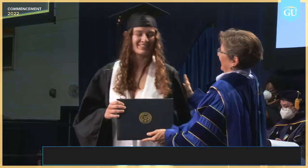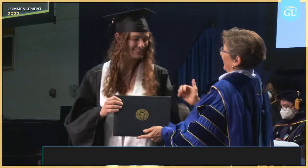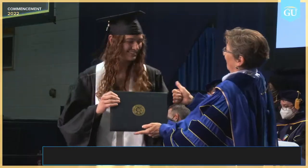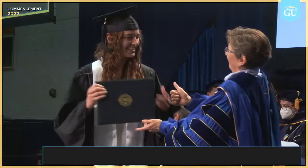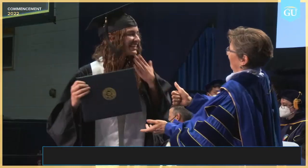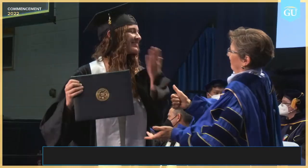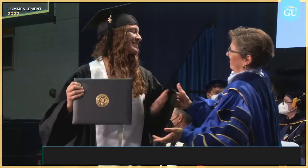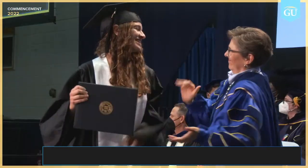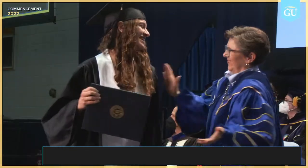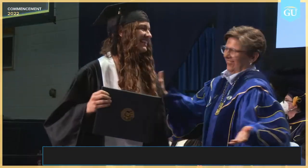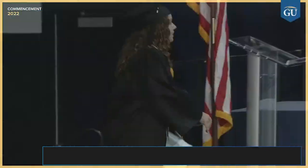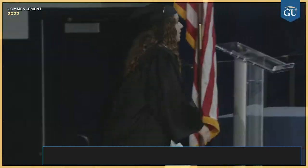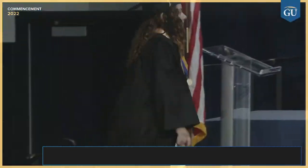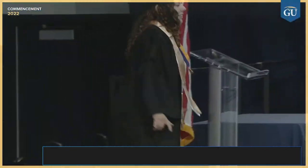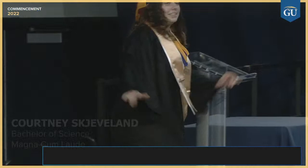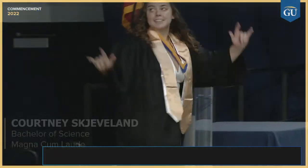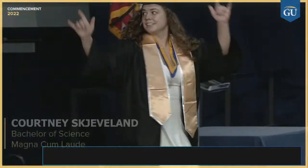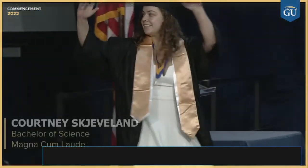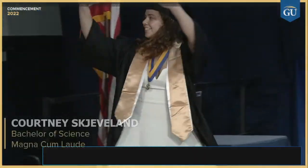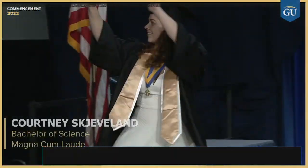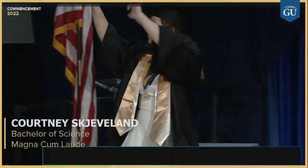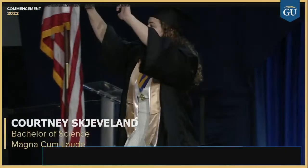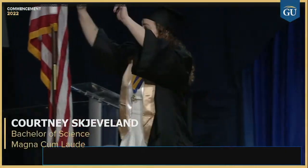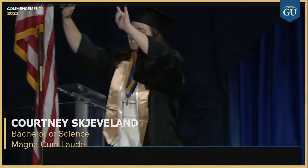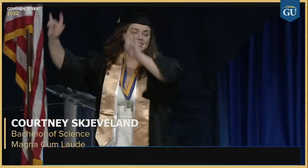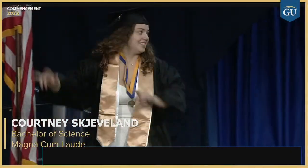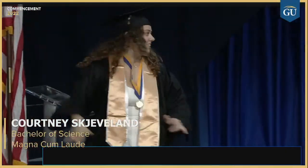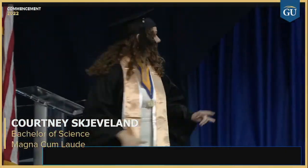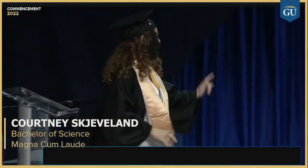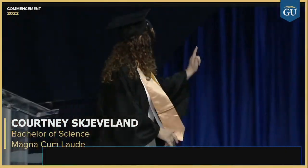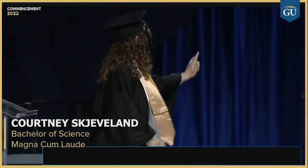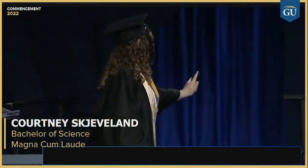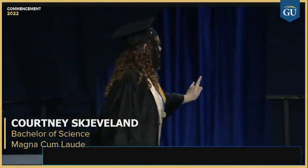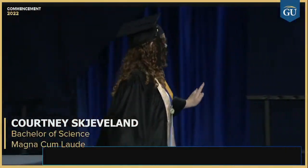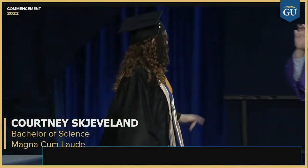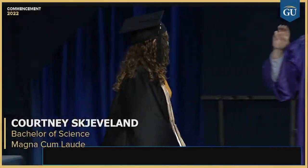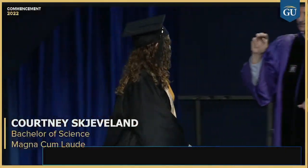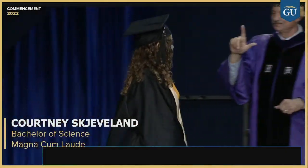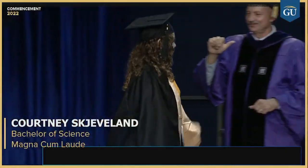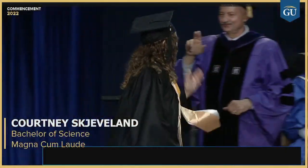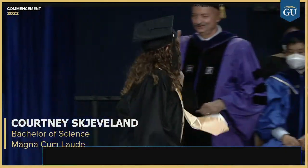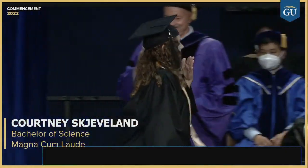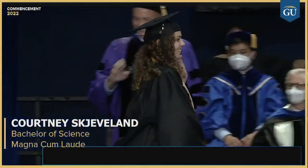Courtney Skevlin, Bachelor of Science, magna cum laude.